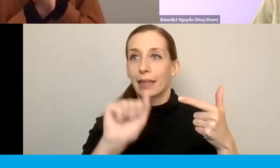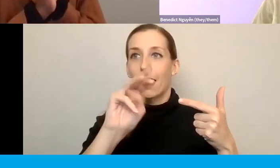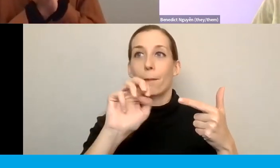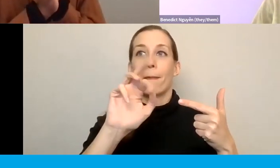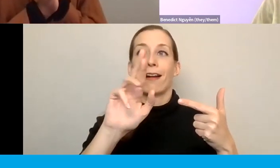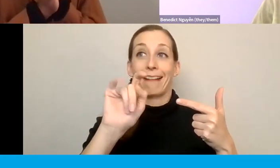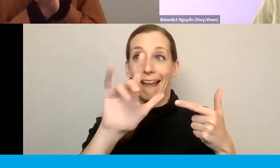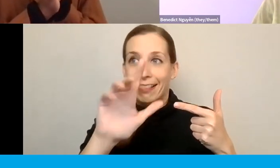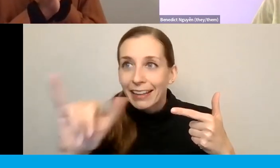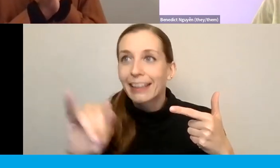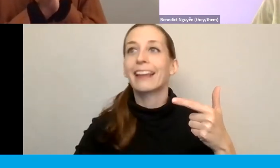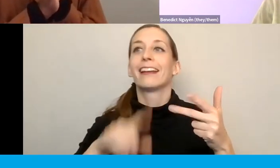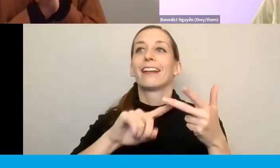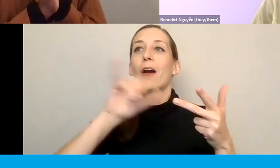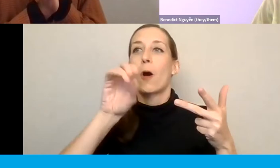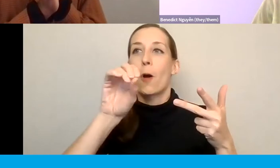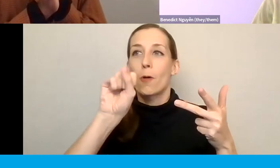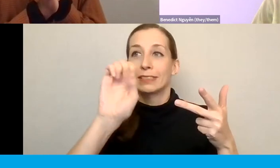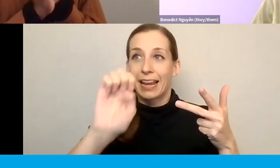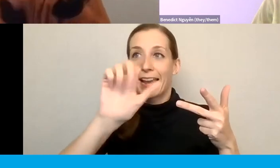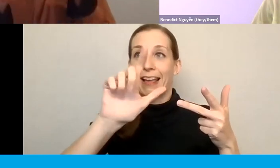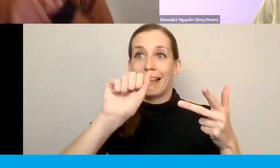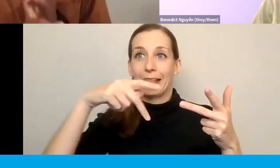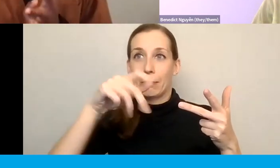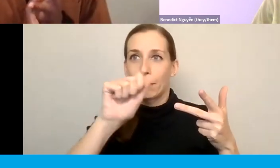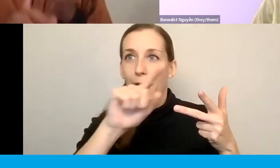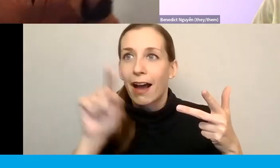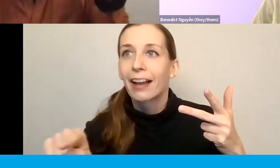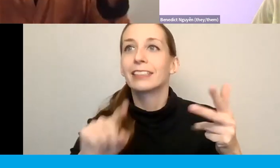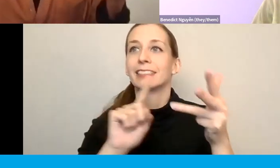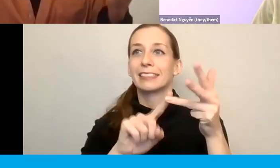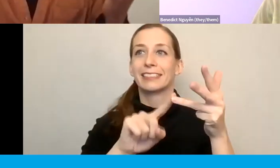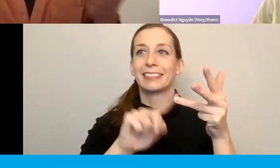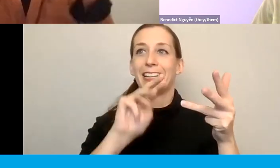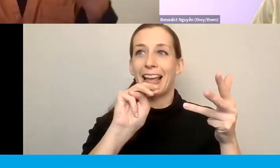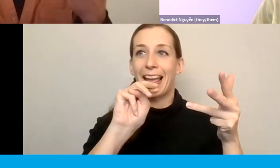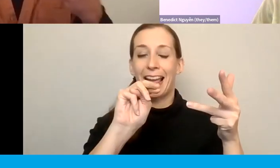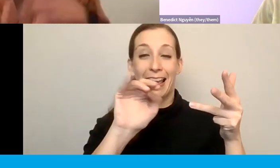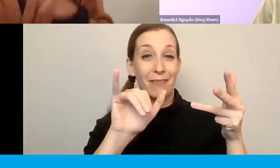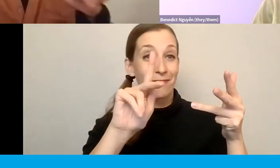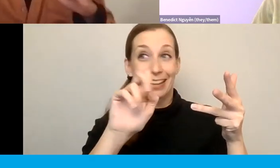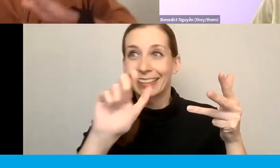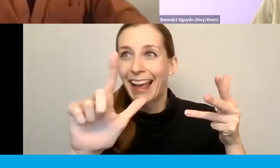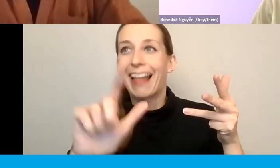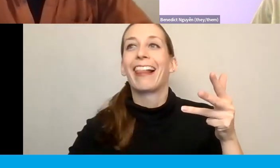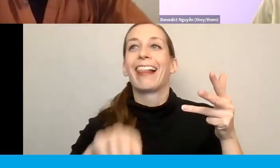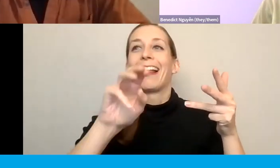Lapas Rodriguez, and Michael Nairn. That always happens. There's a lot of them.